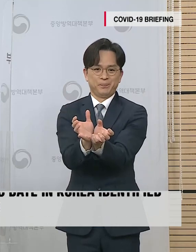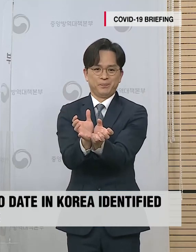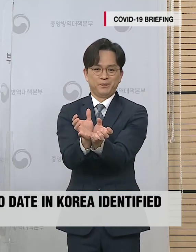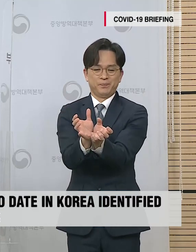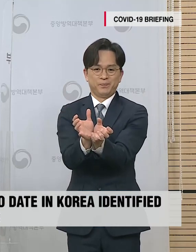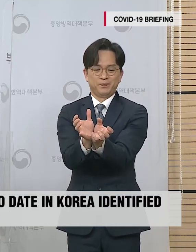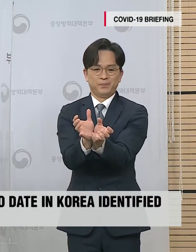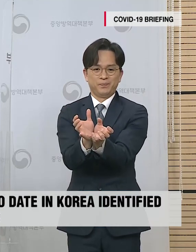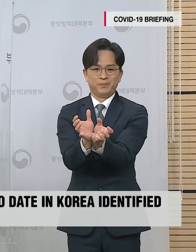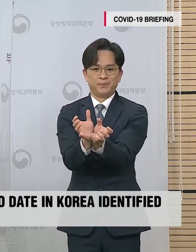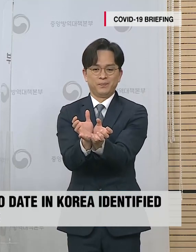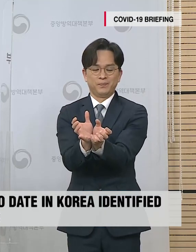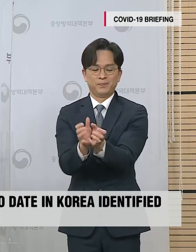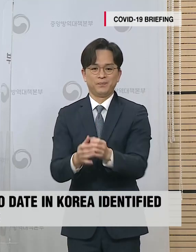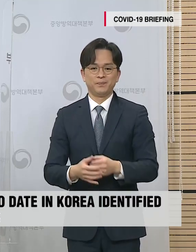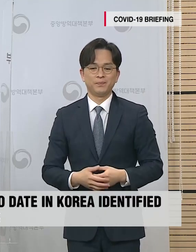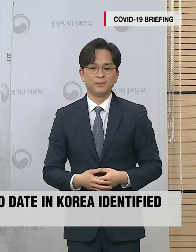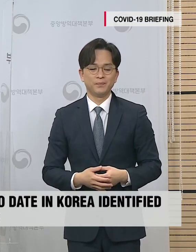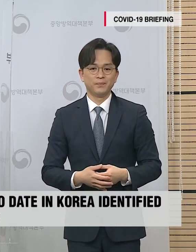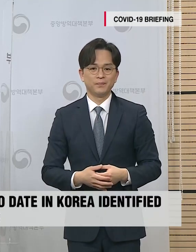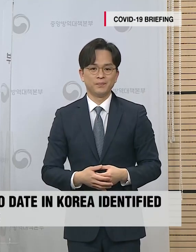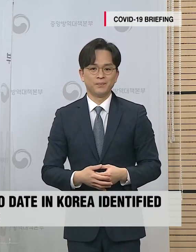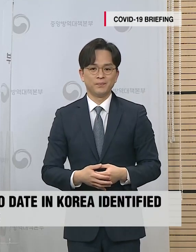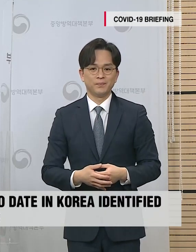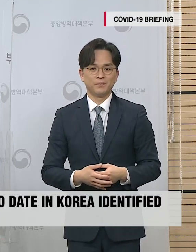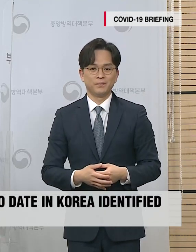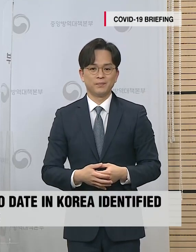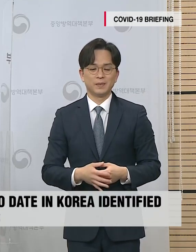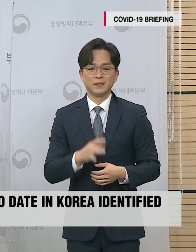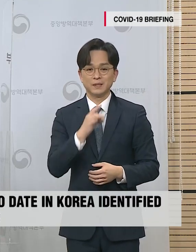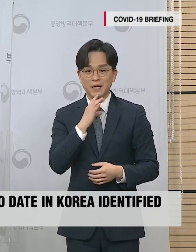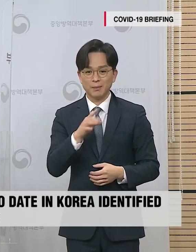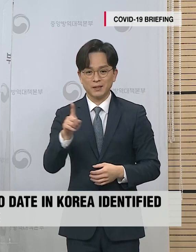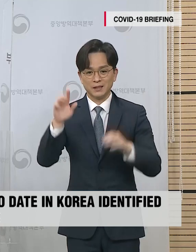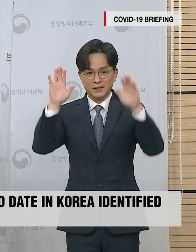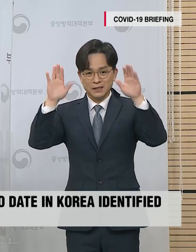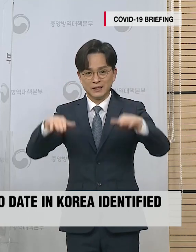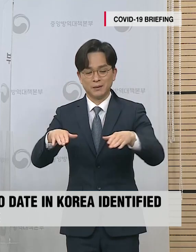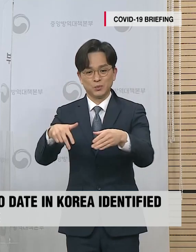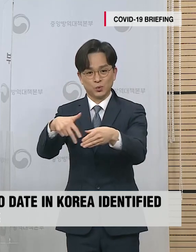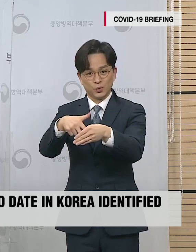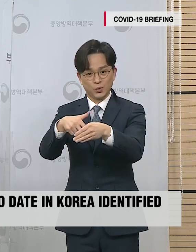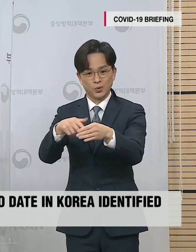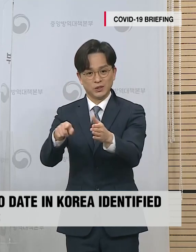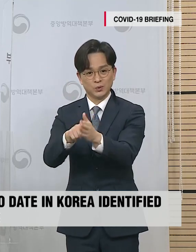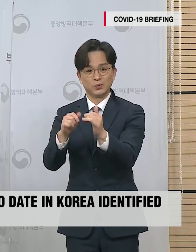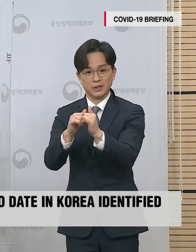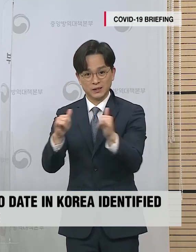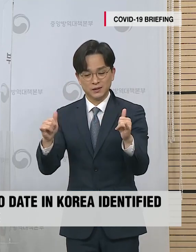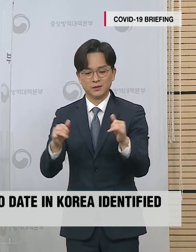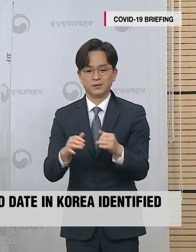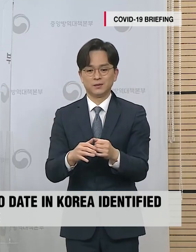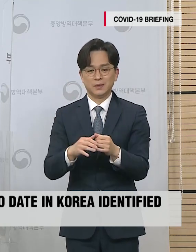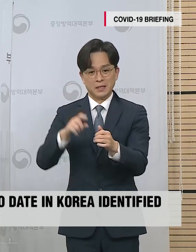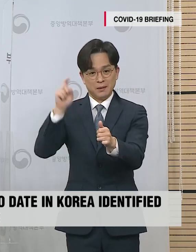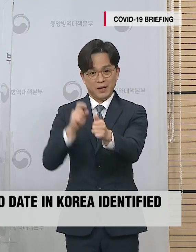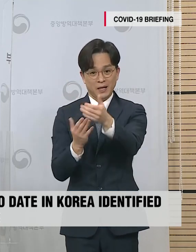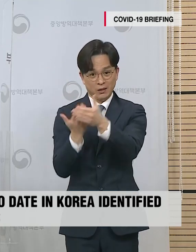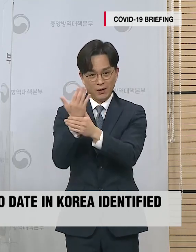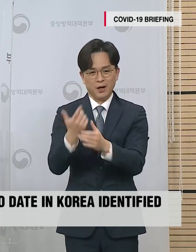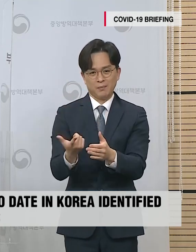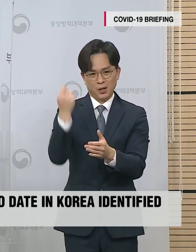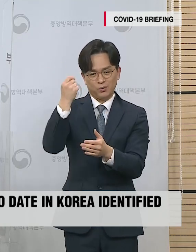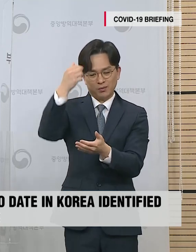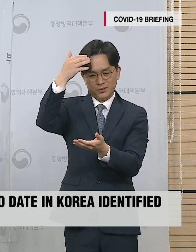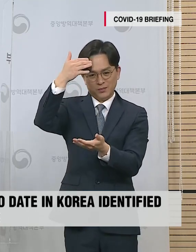especially for those for foreigners who are living here in South Korea. Moreover, we have been seeing that these people